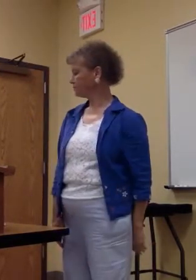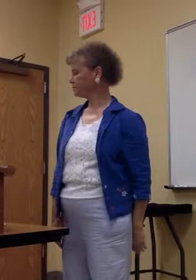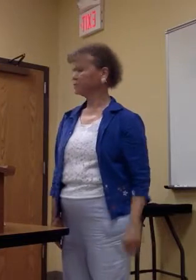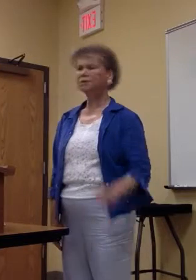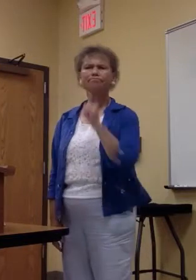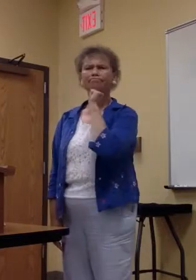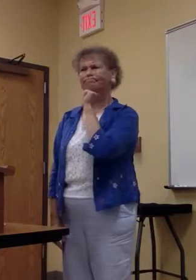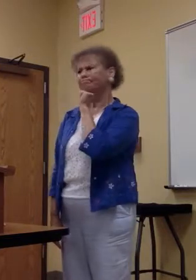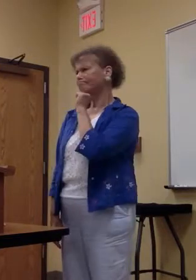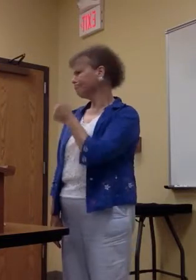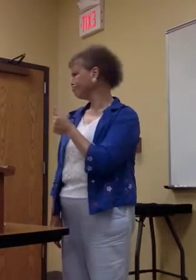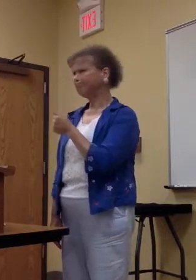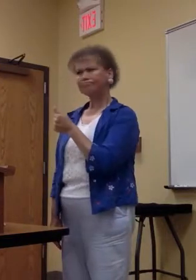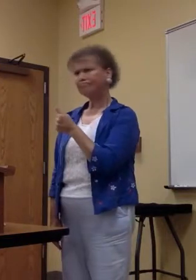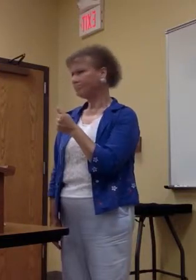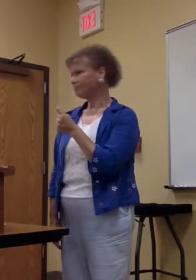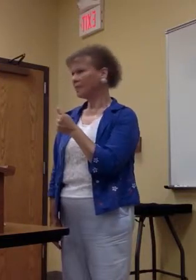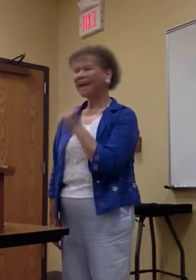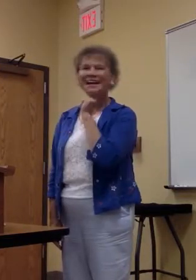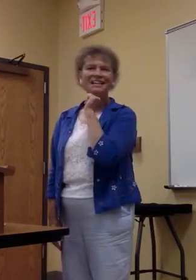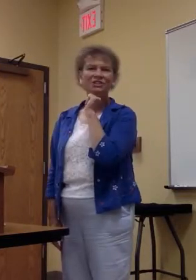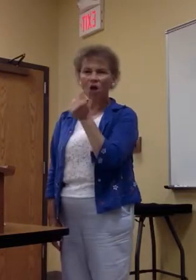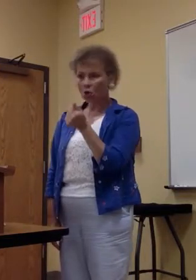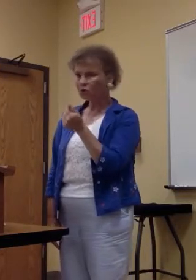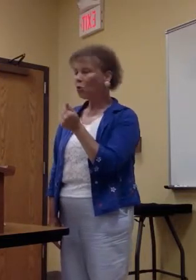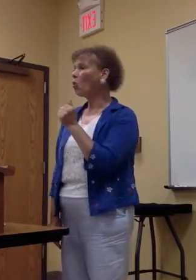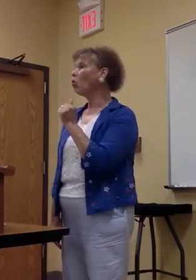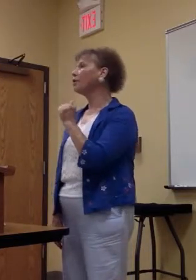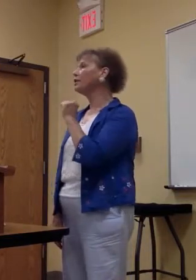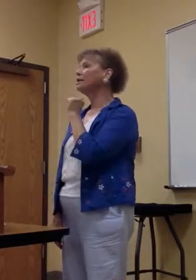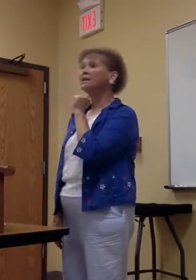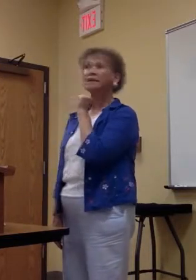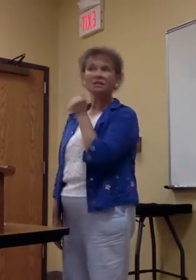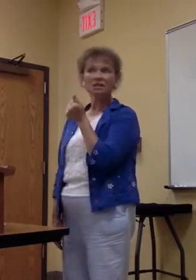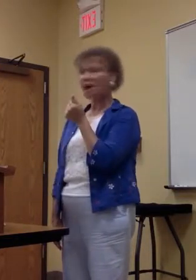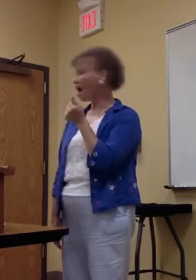Don't. No. Don't not. or Not. Not.